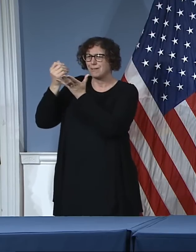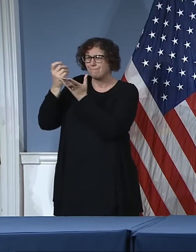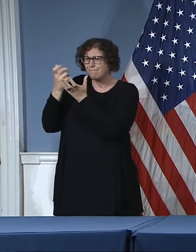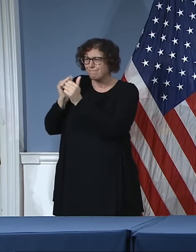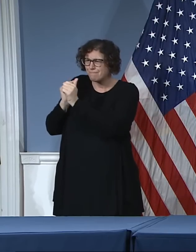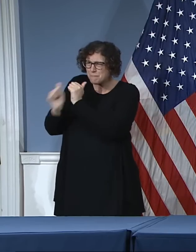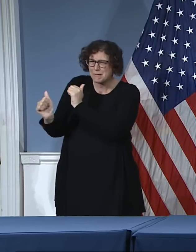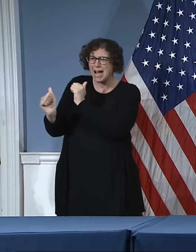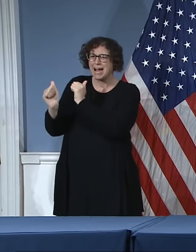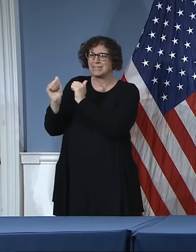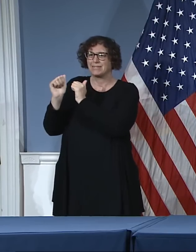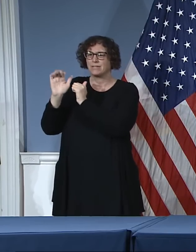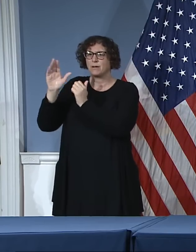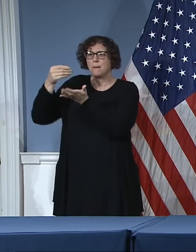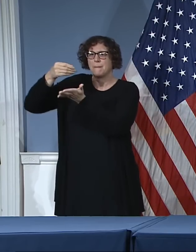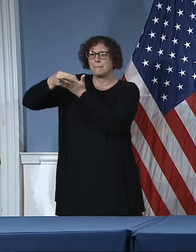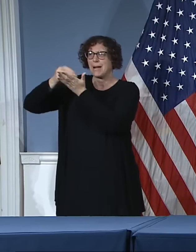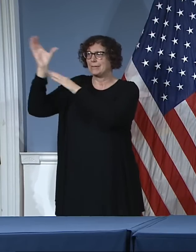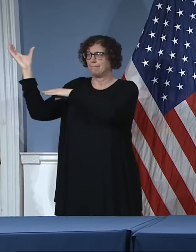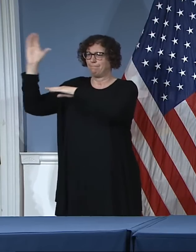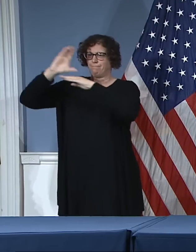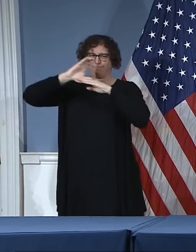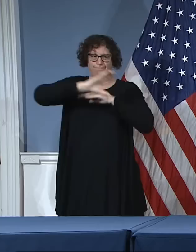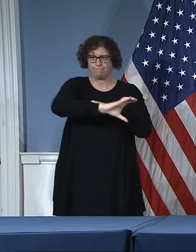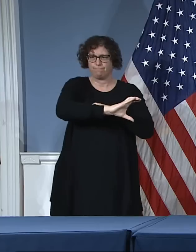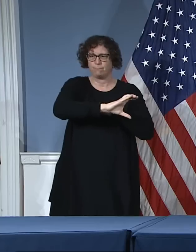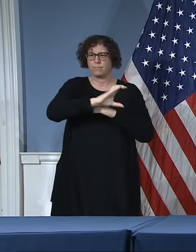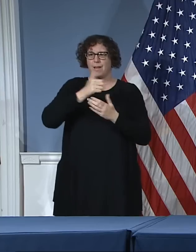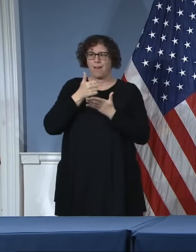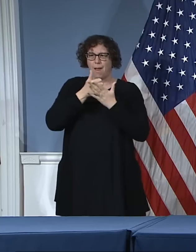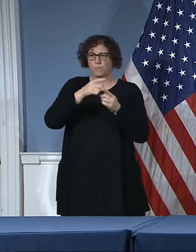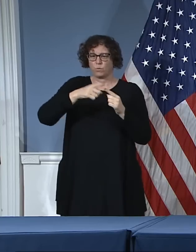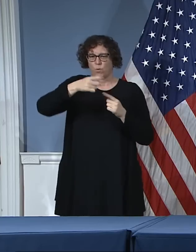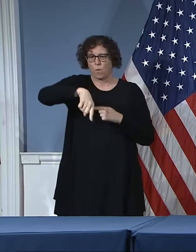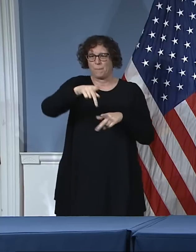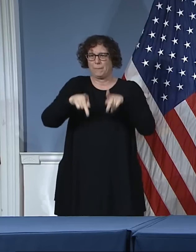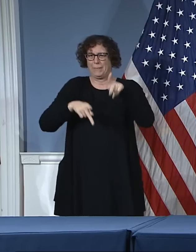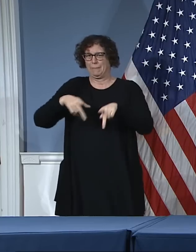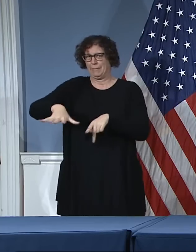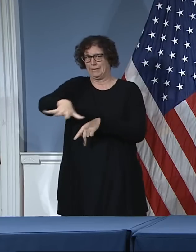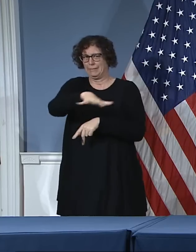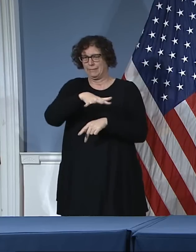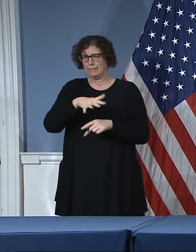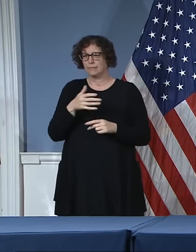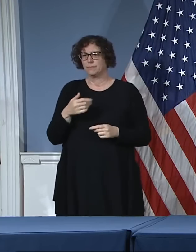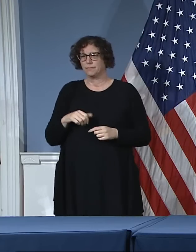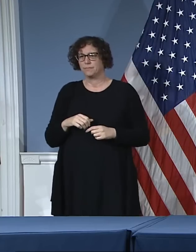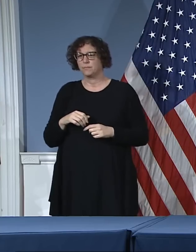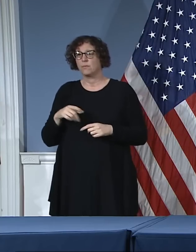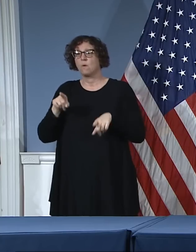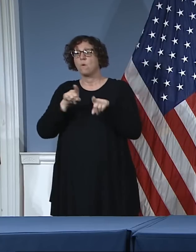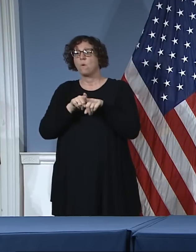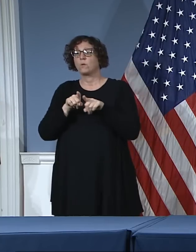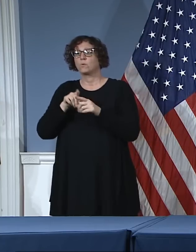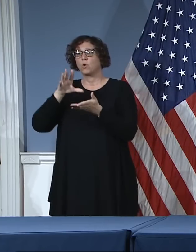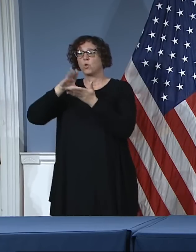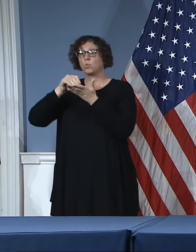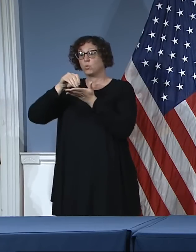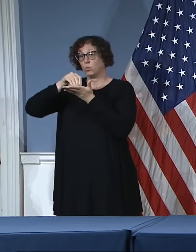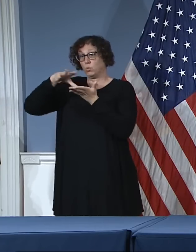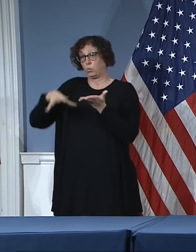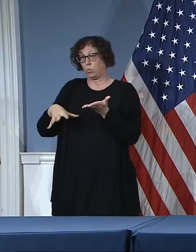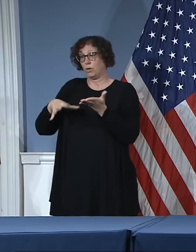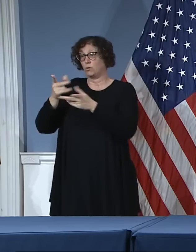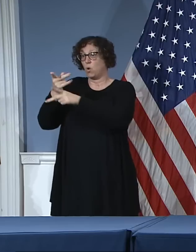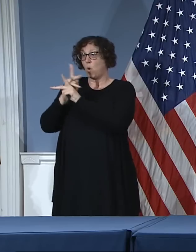like limiting student loan repayments and actions that have been taken by the city and state to ward